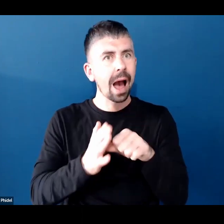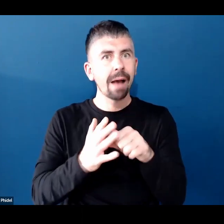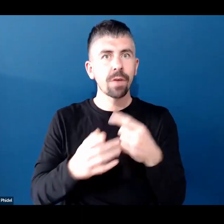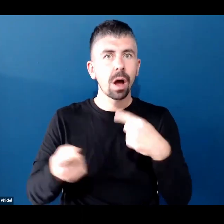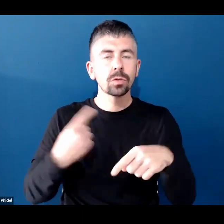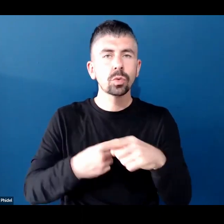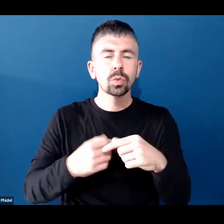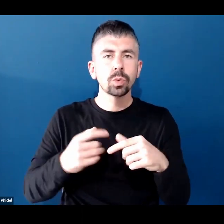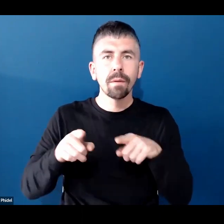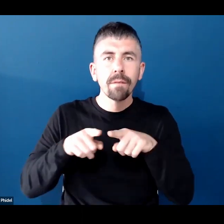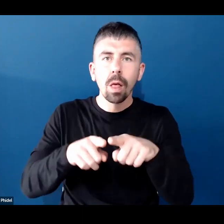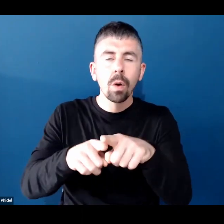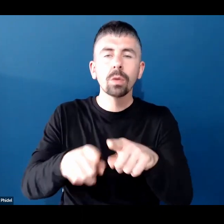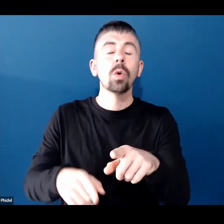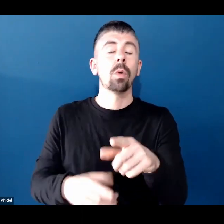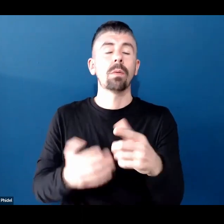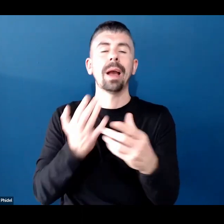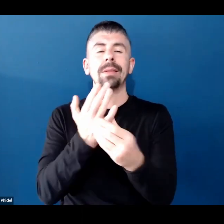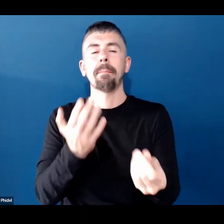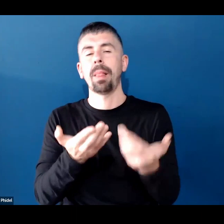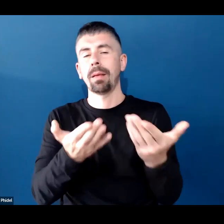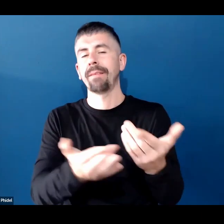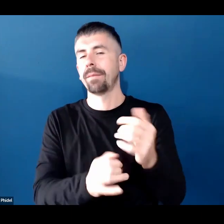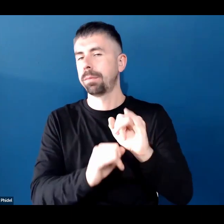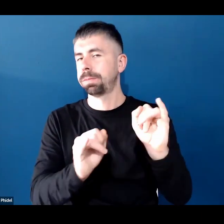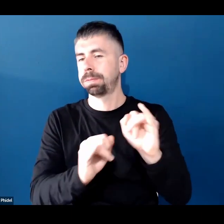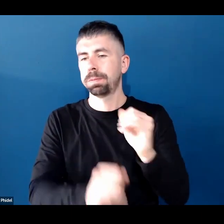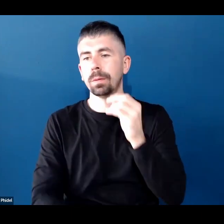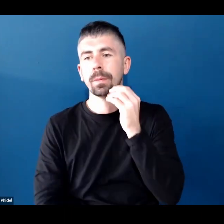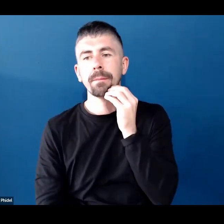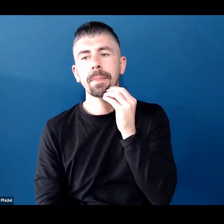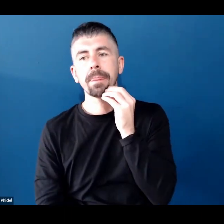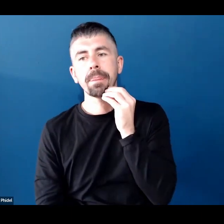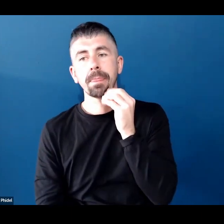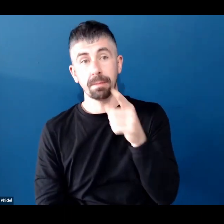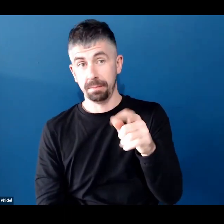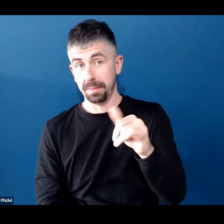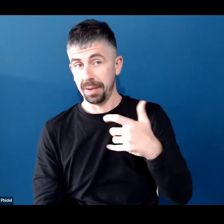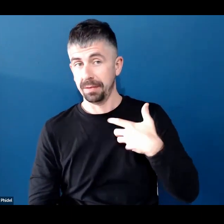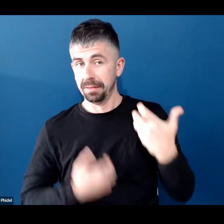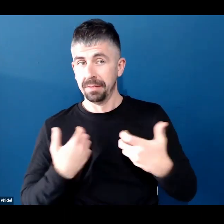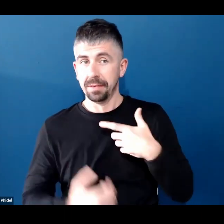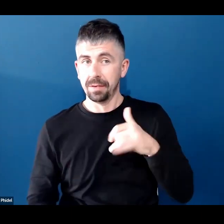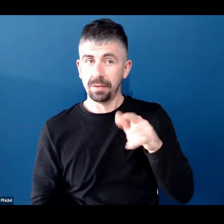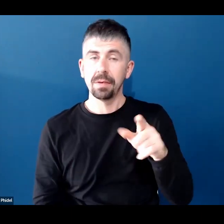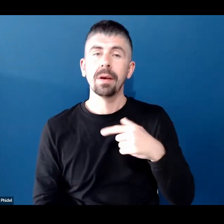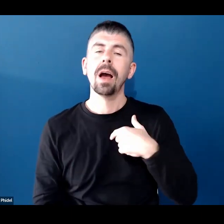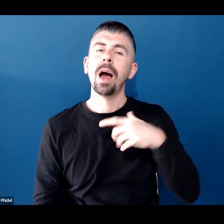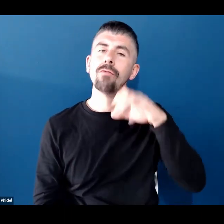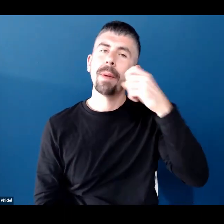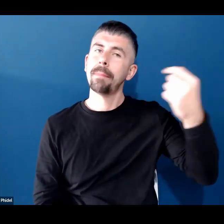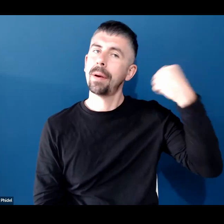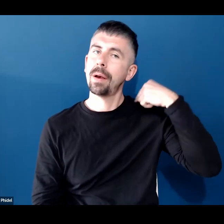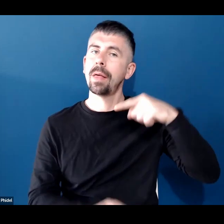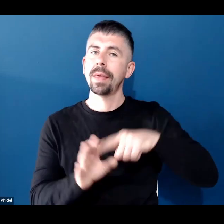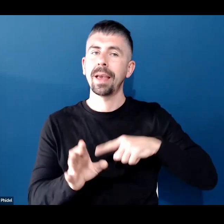couple examples to get your blood boiling if you want to get angry. So I remember we went back and forth earlier in the year when the